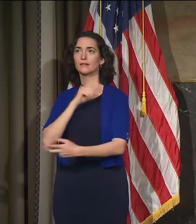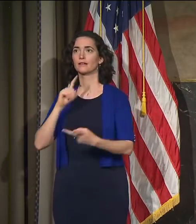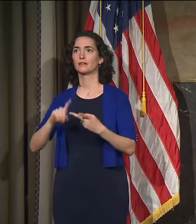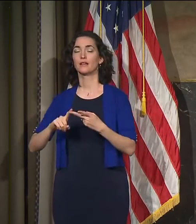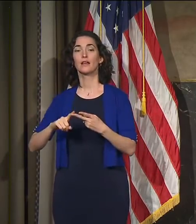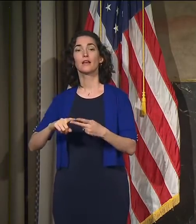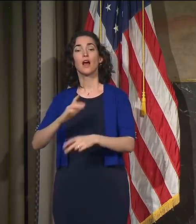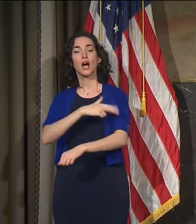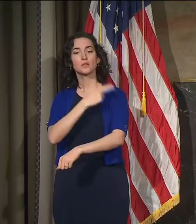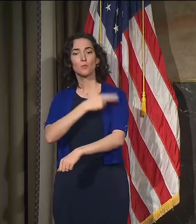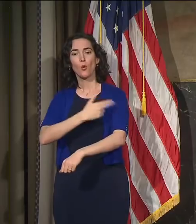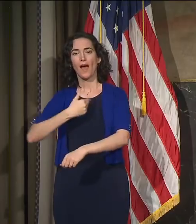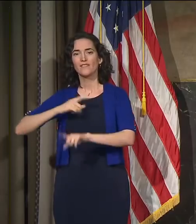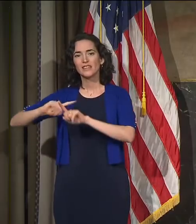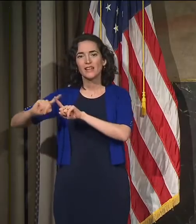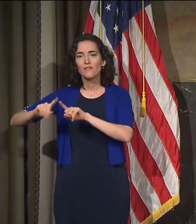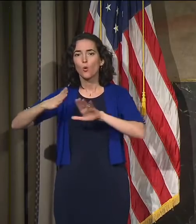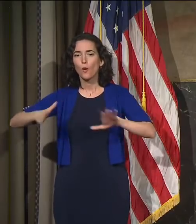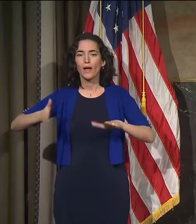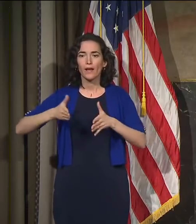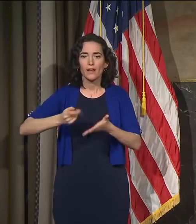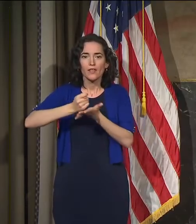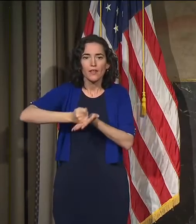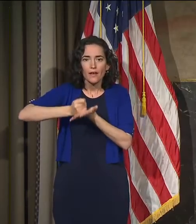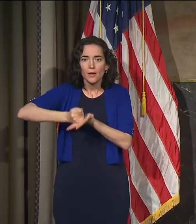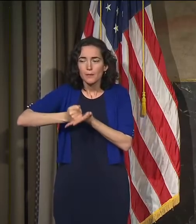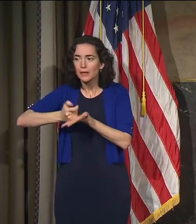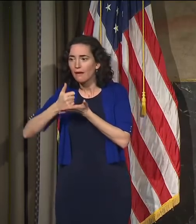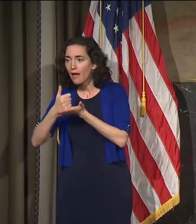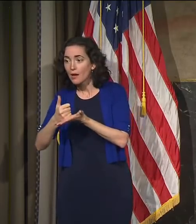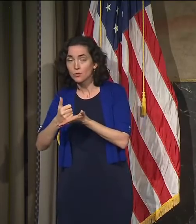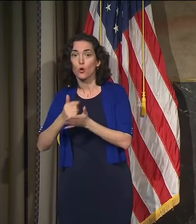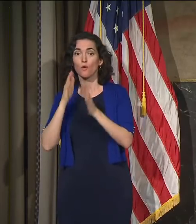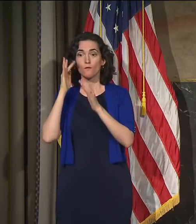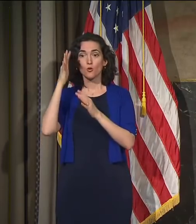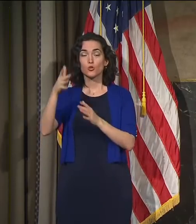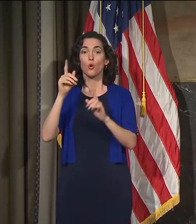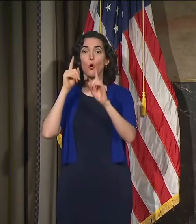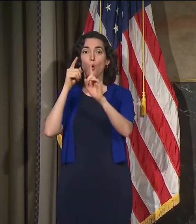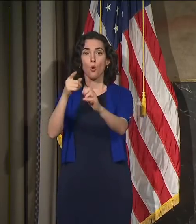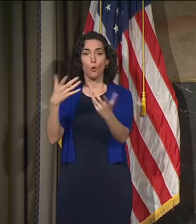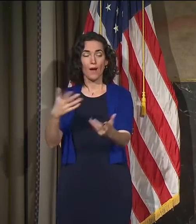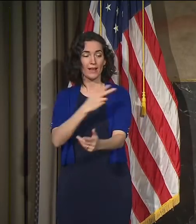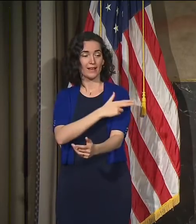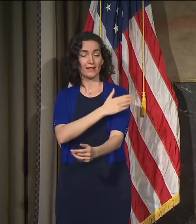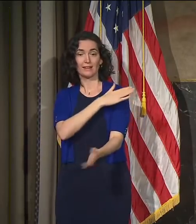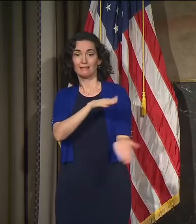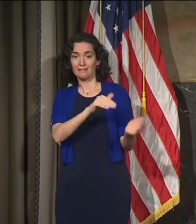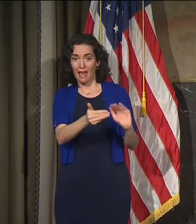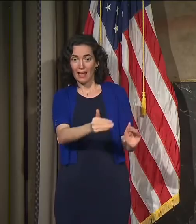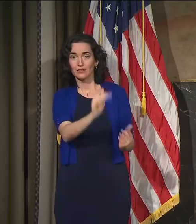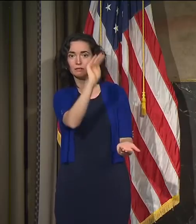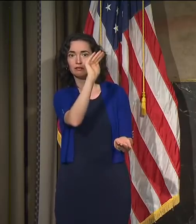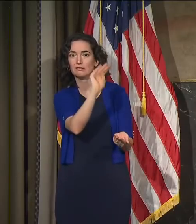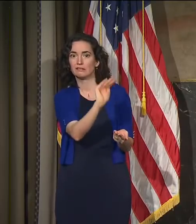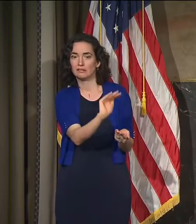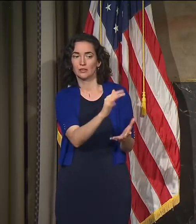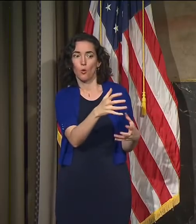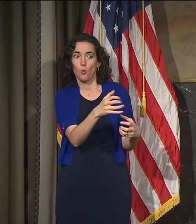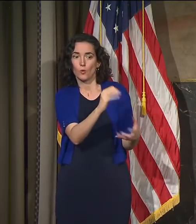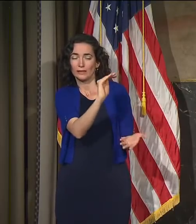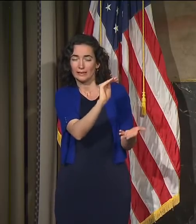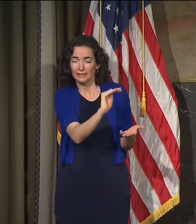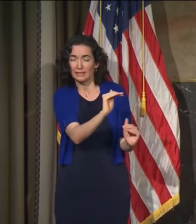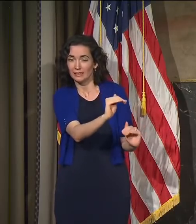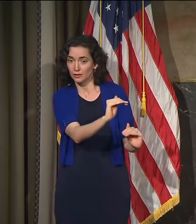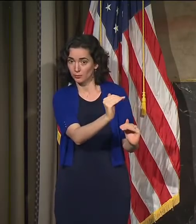in our hospitals and so forth is to minimize the death going forward. And we have to do that not just as it